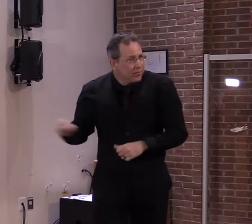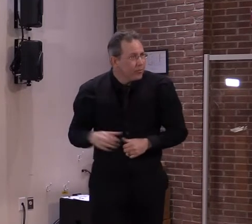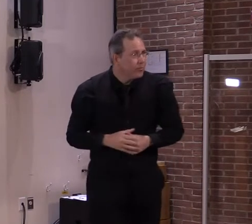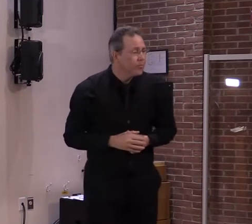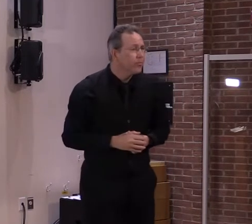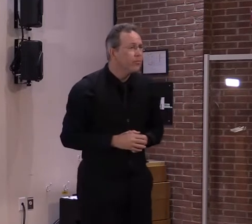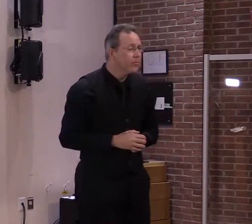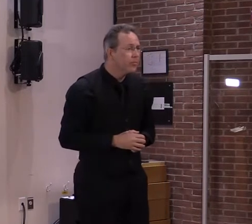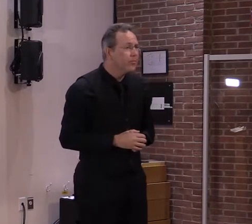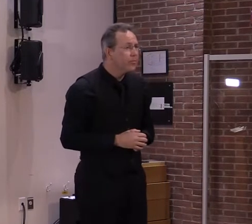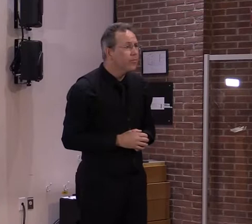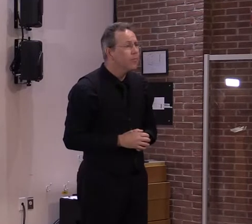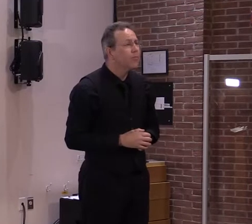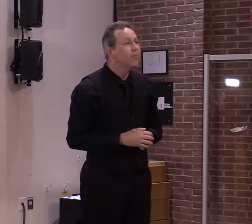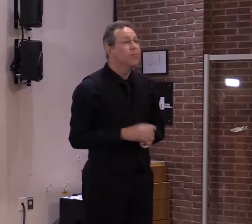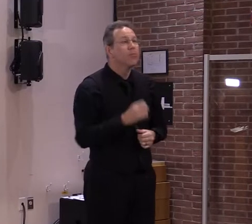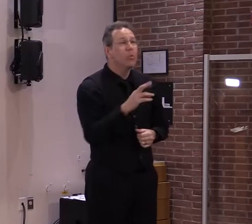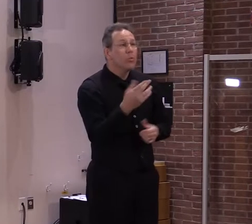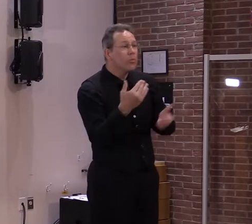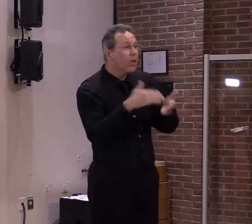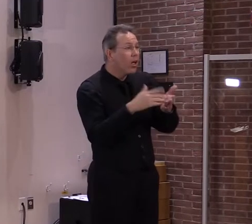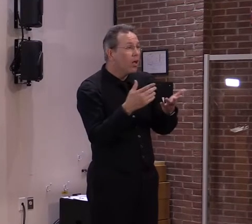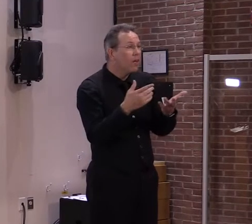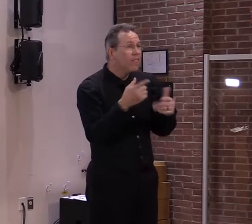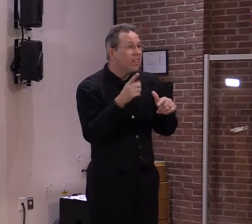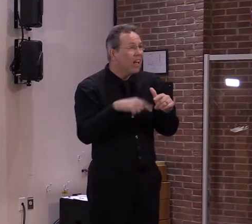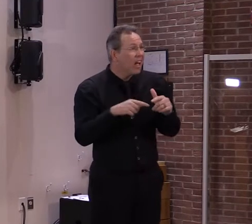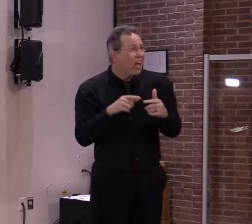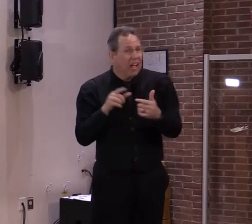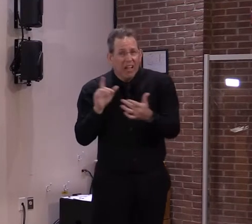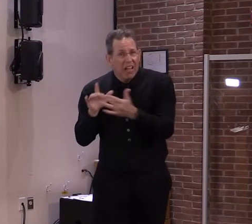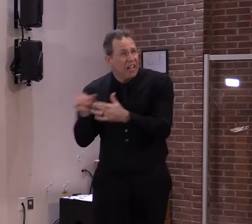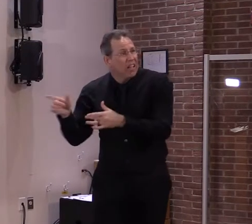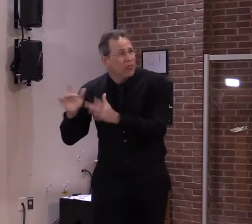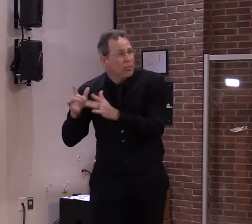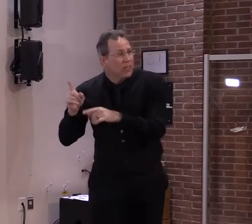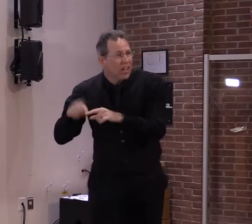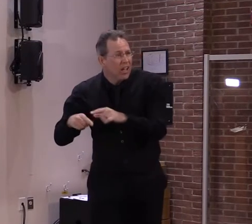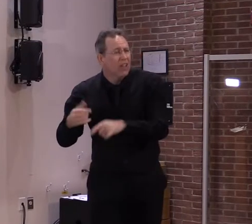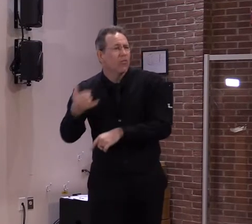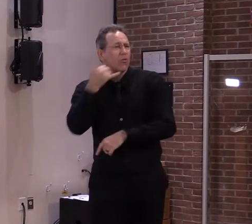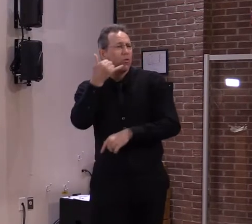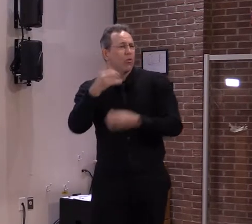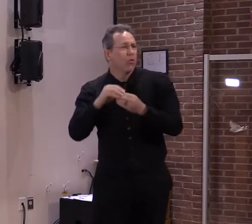healthvermont.gov/myvaccine. Or again, if you're unable to sign up online, you can call